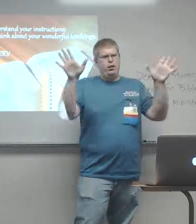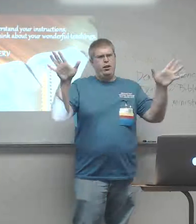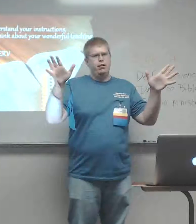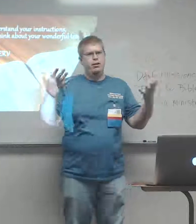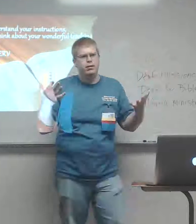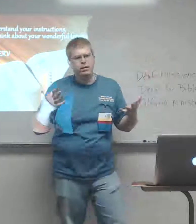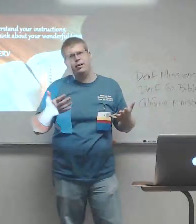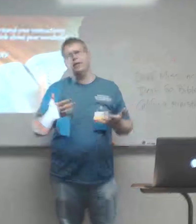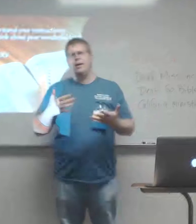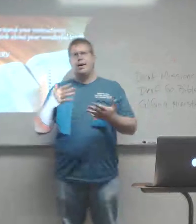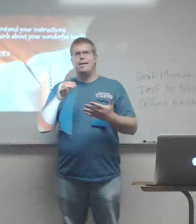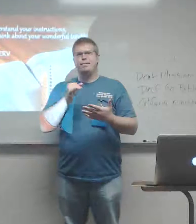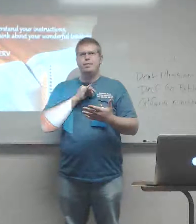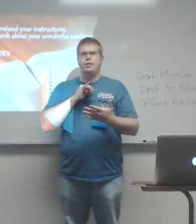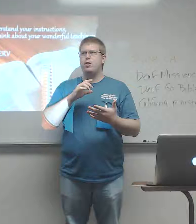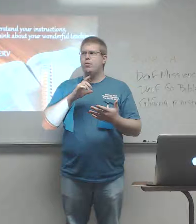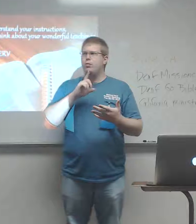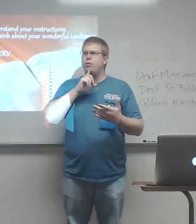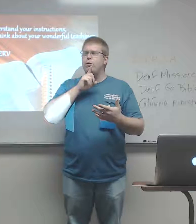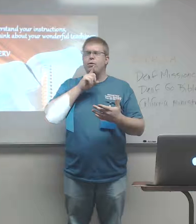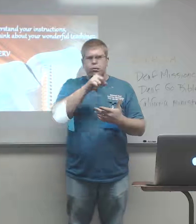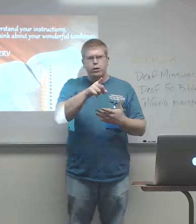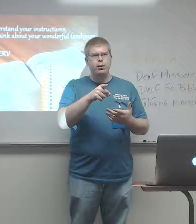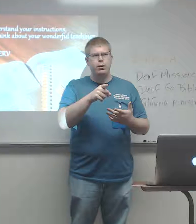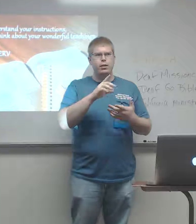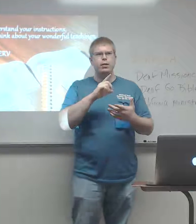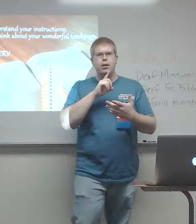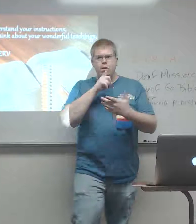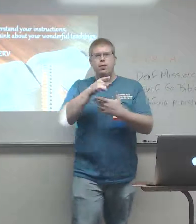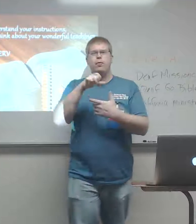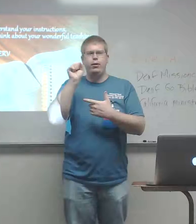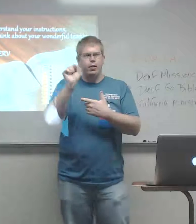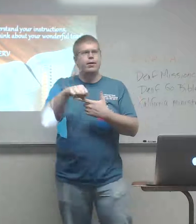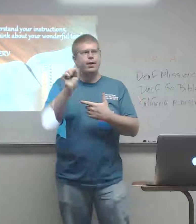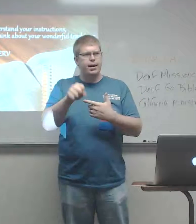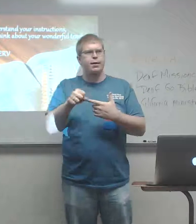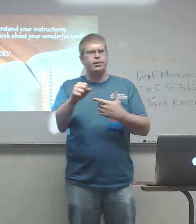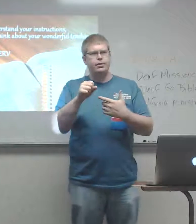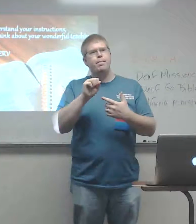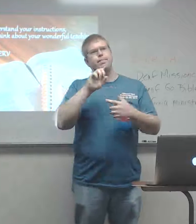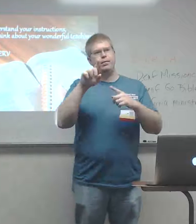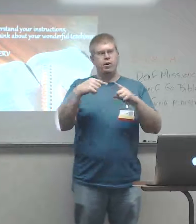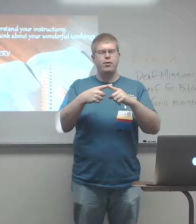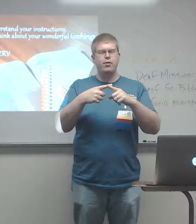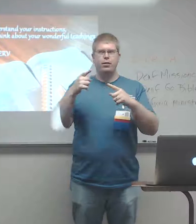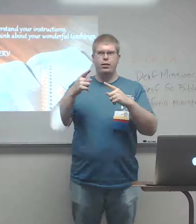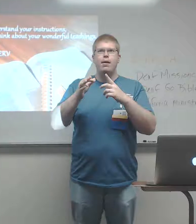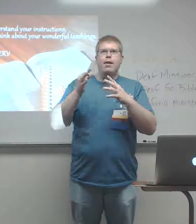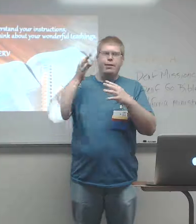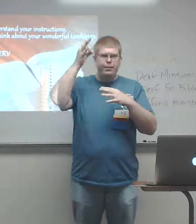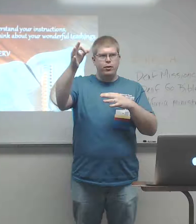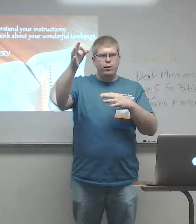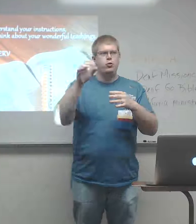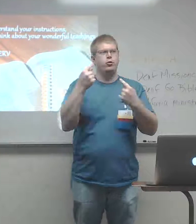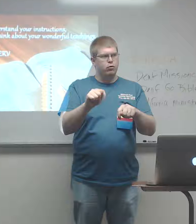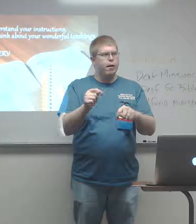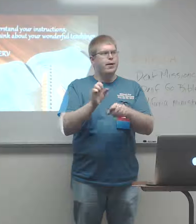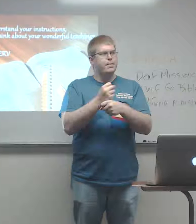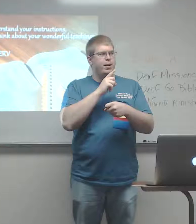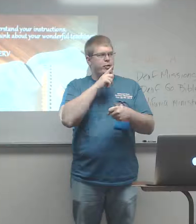clear. So we really are, going to, in the future, try to make sure